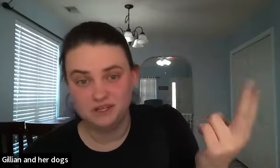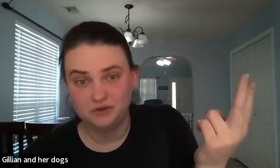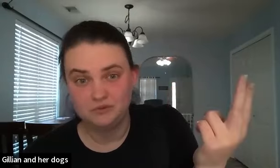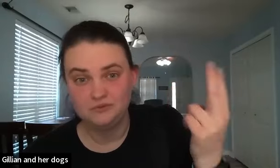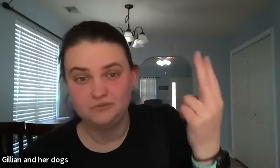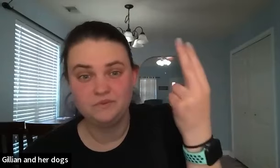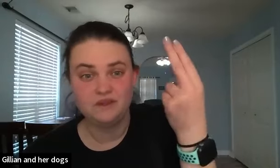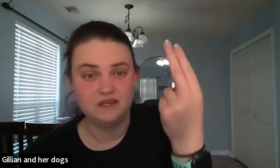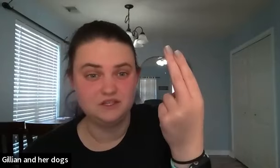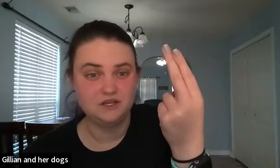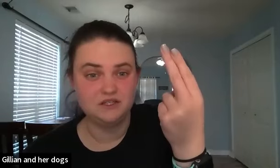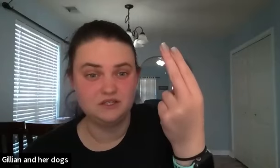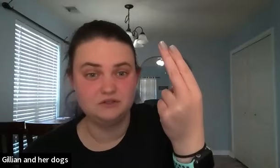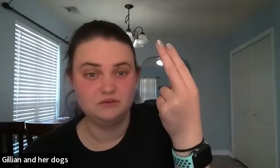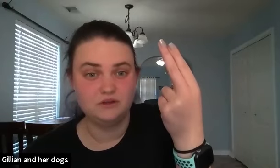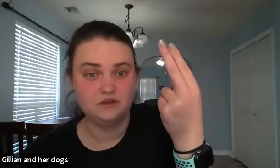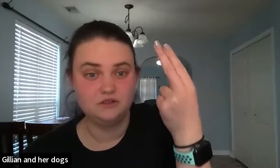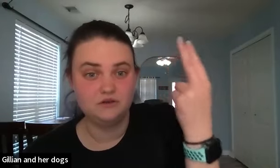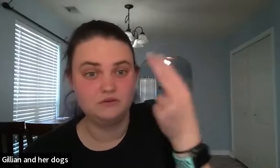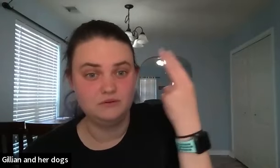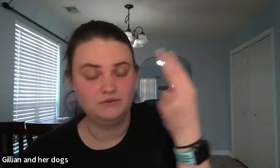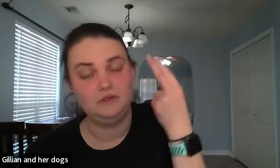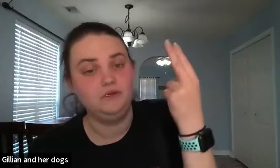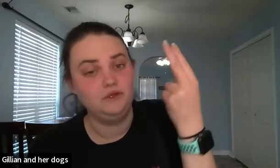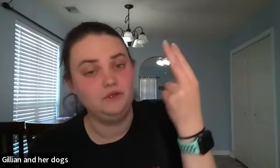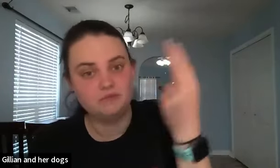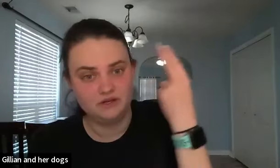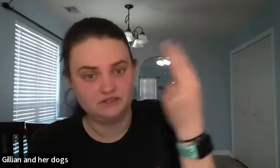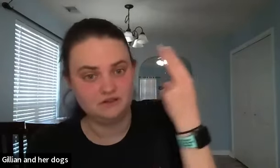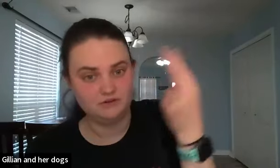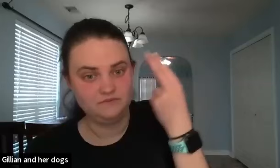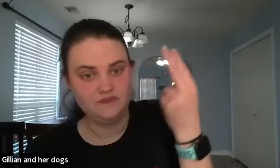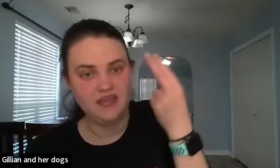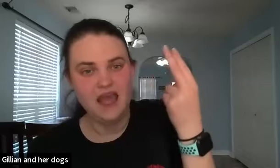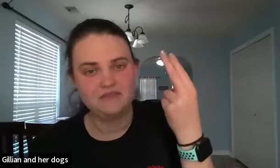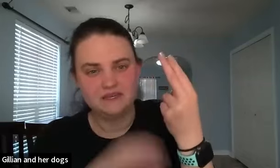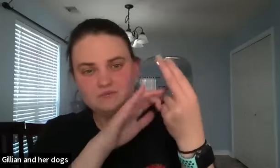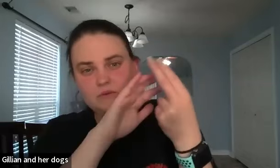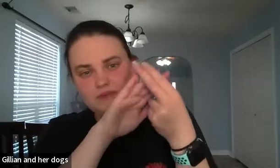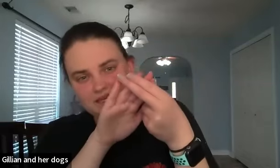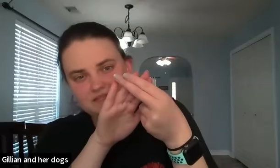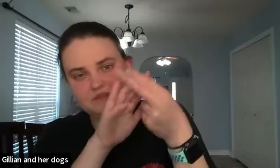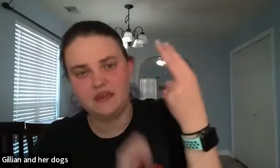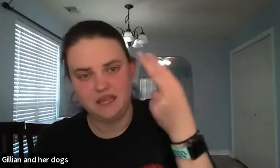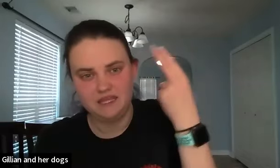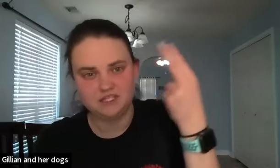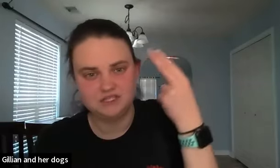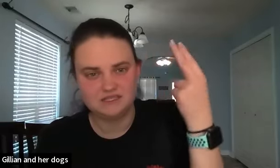U. Is you're going to do your U and put it in a circle. I think it's more meaning to be that H because it's